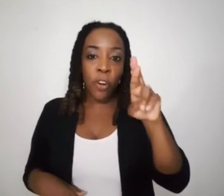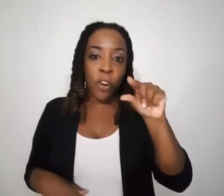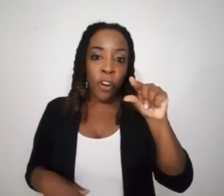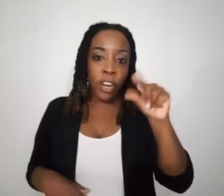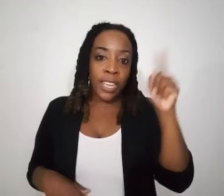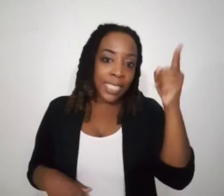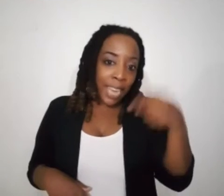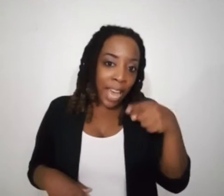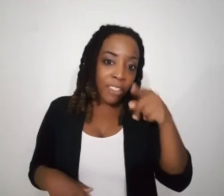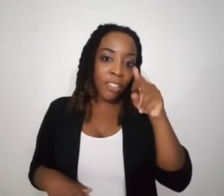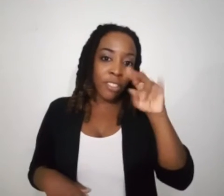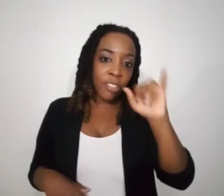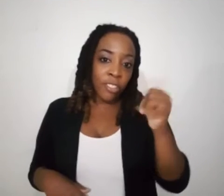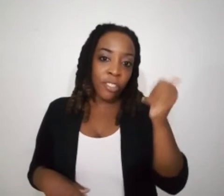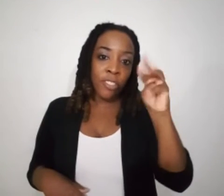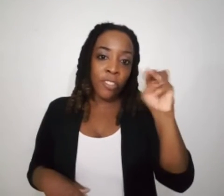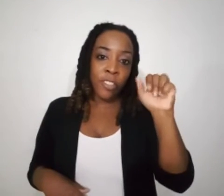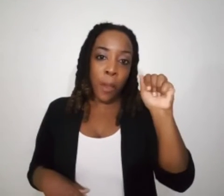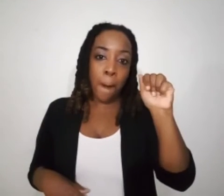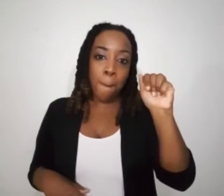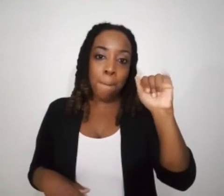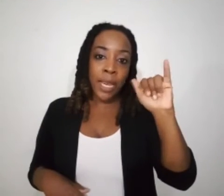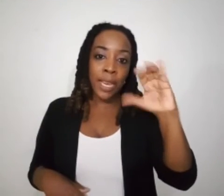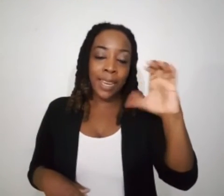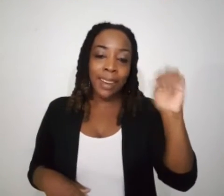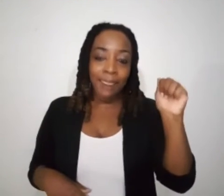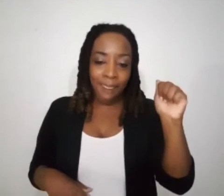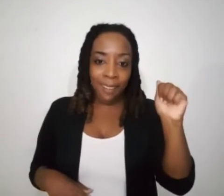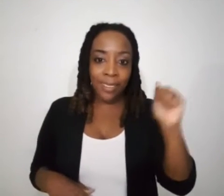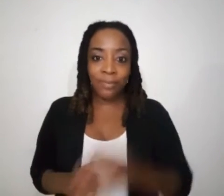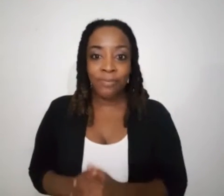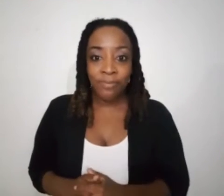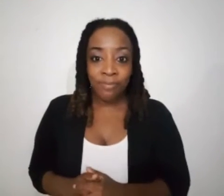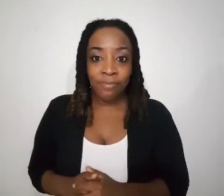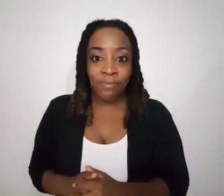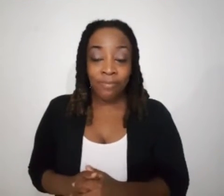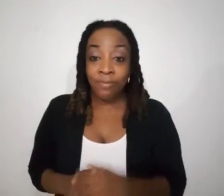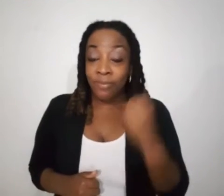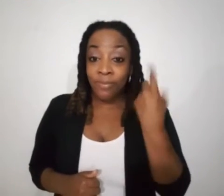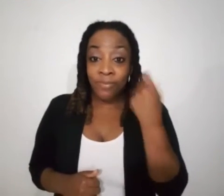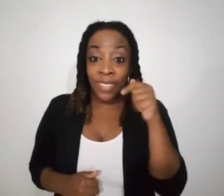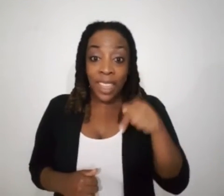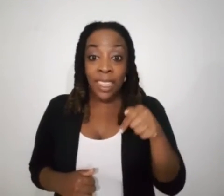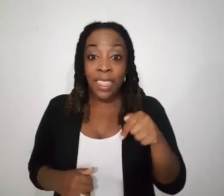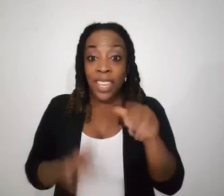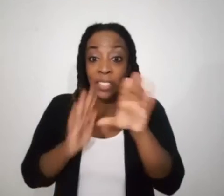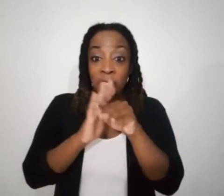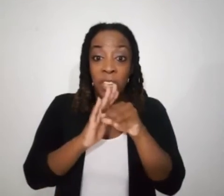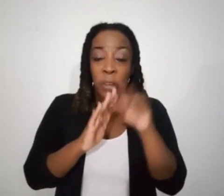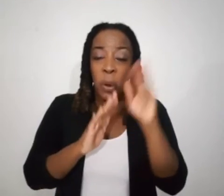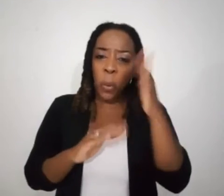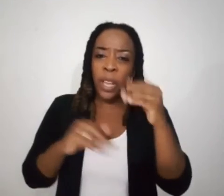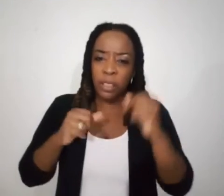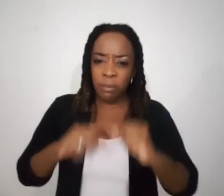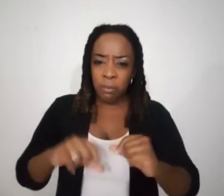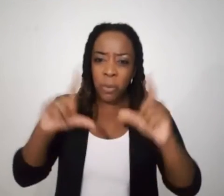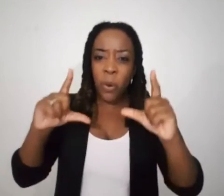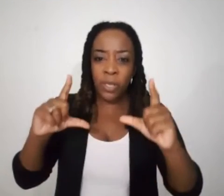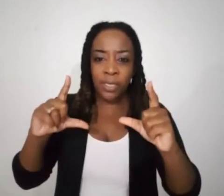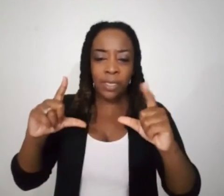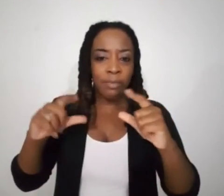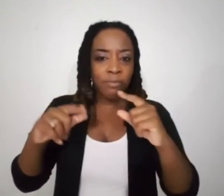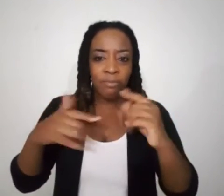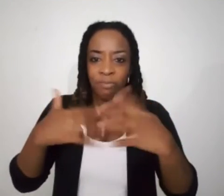unicef.org/Jamaica. This video will be posted afterwards, and persons can message us with any